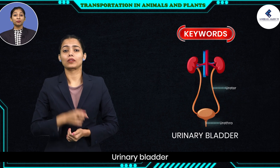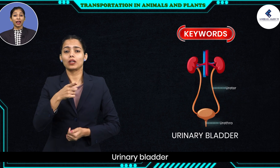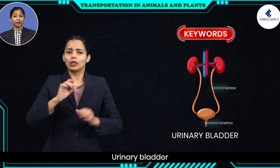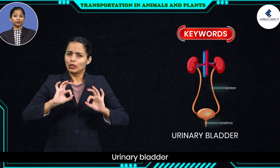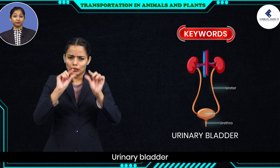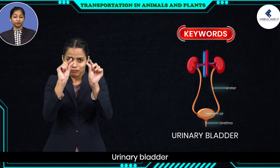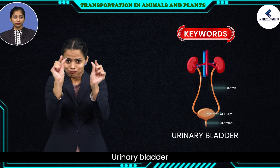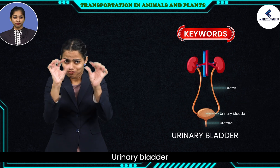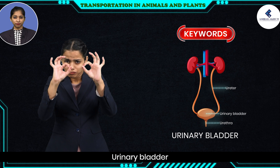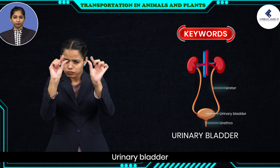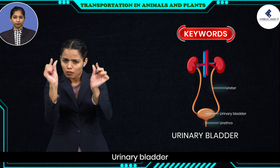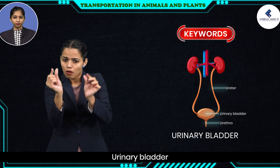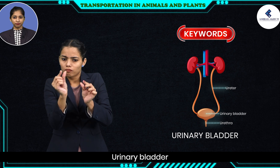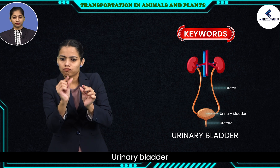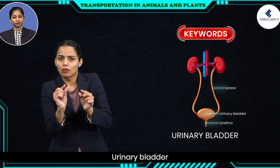urinary bladder.